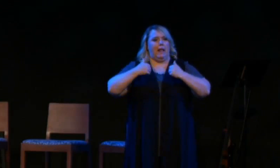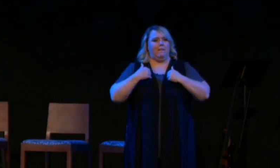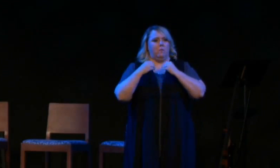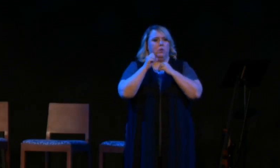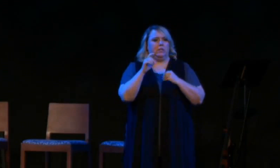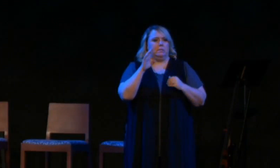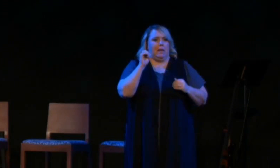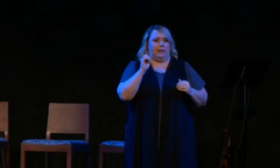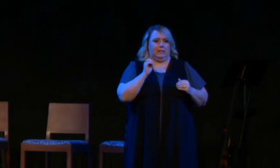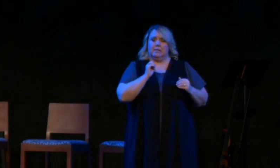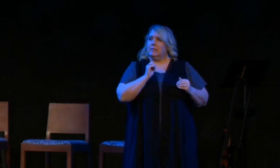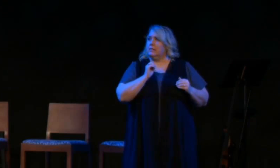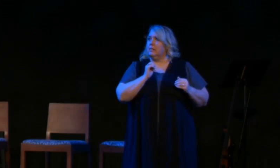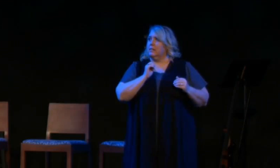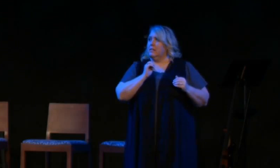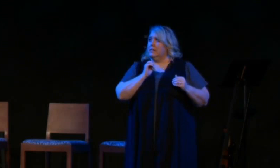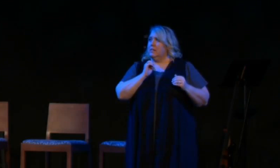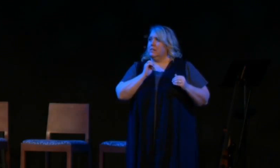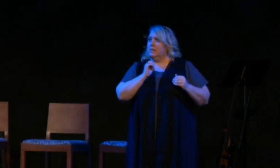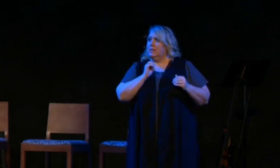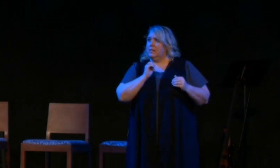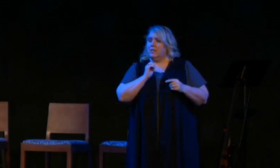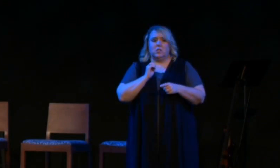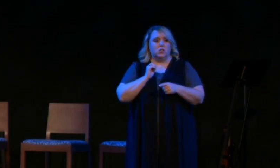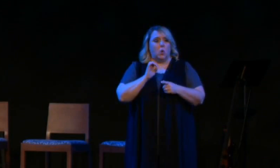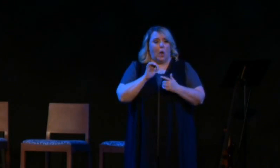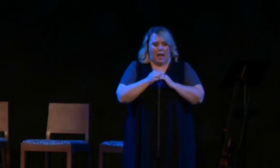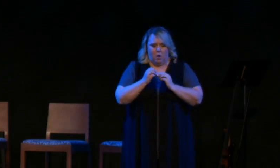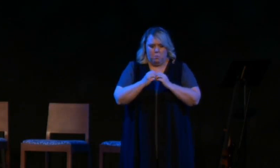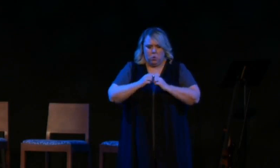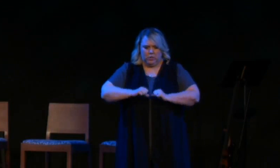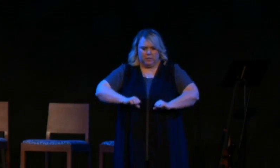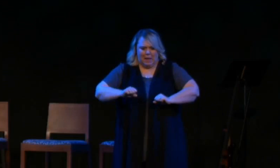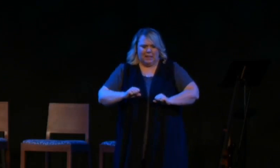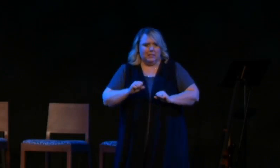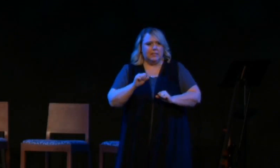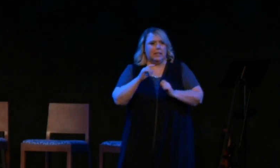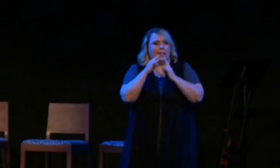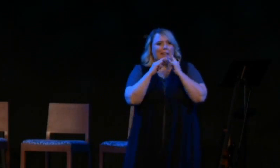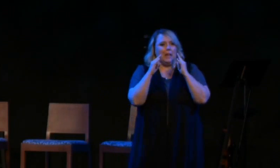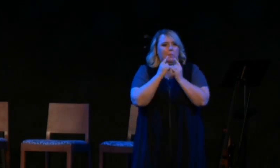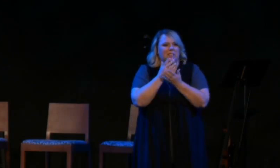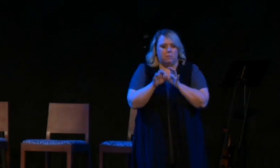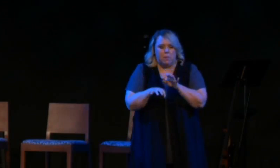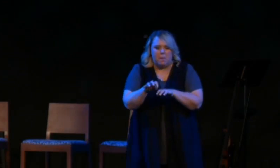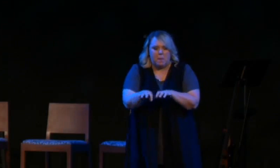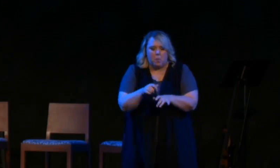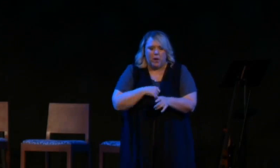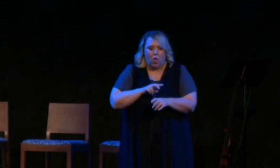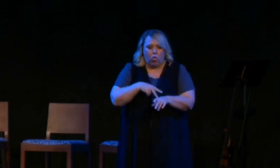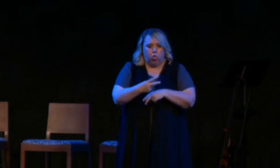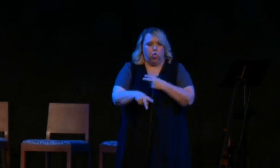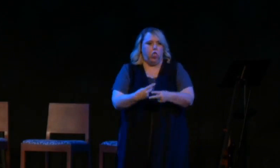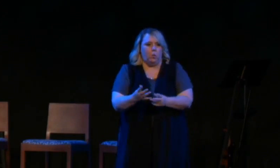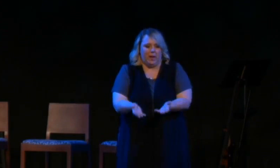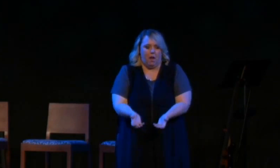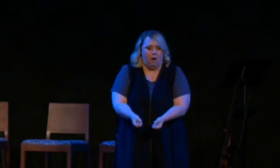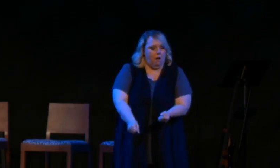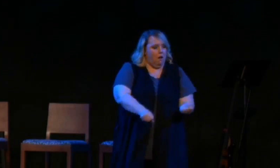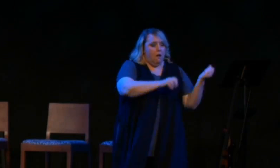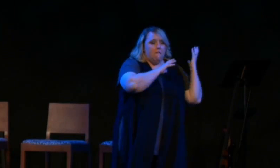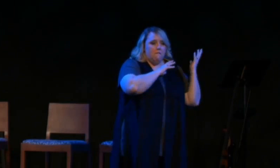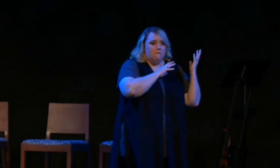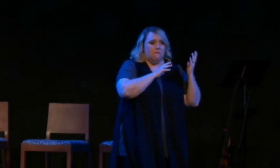take out of the tent the camping equipment that we left in the middle that we keep tripping over. And so on this issue,